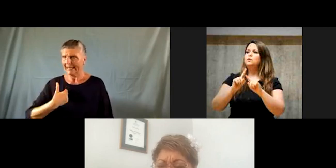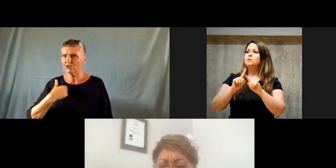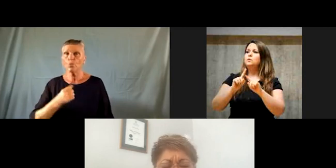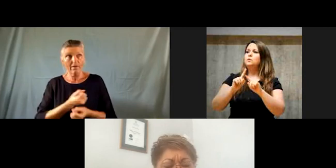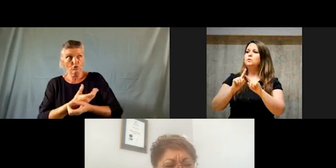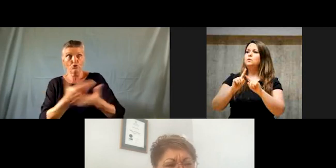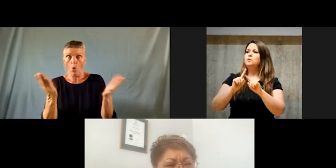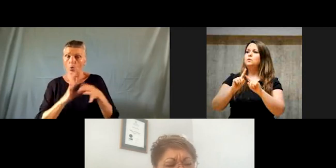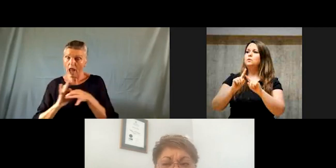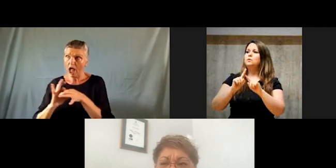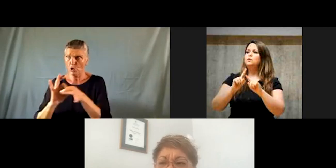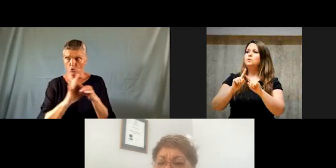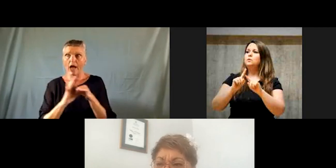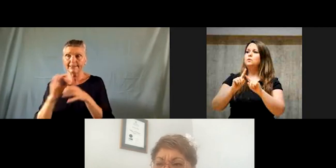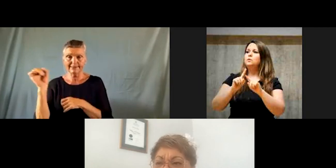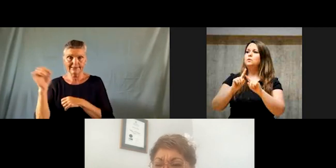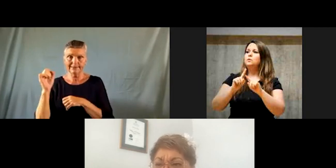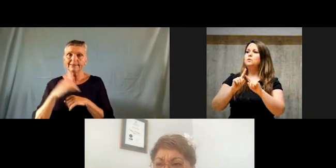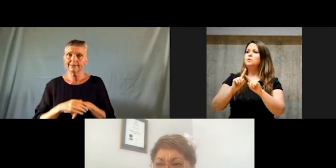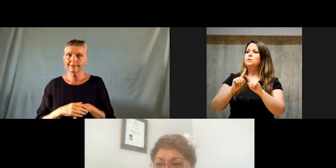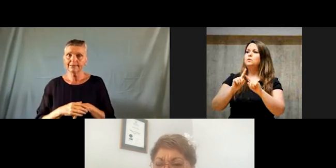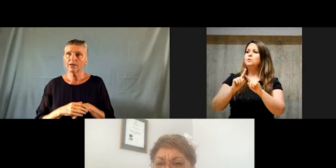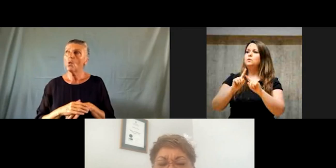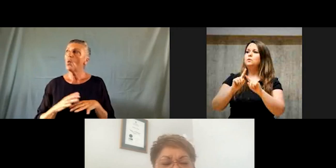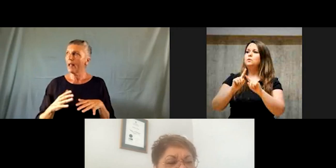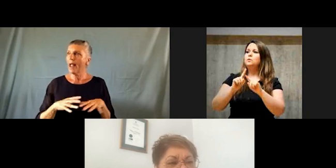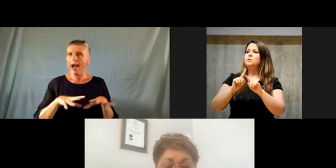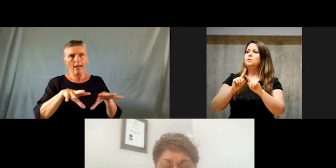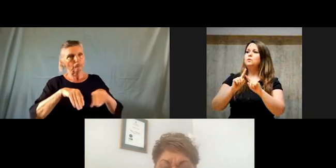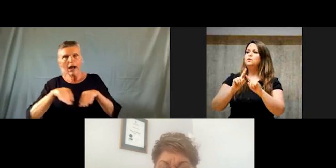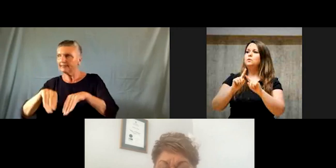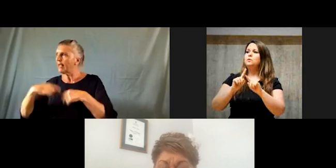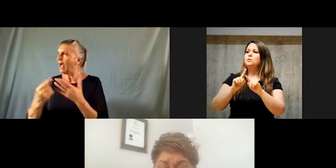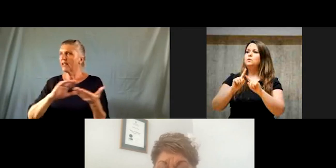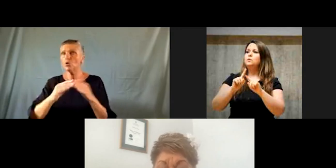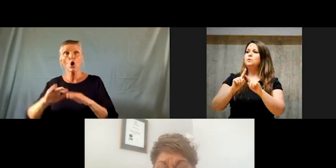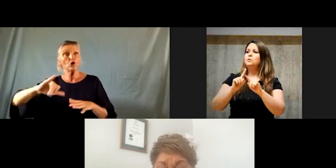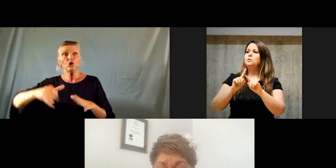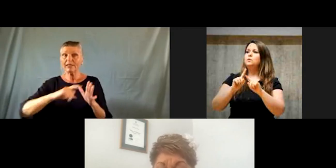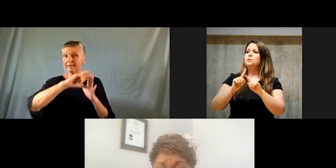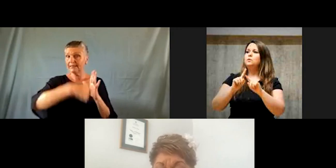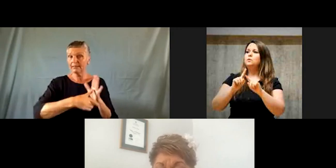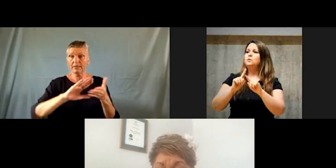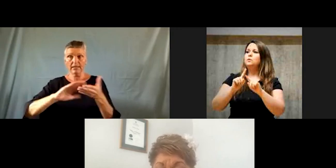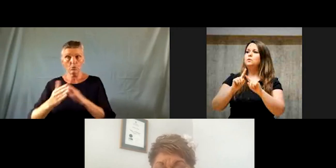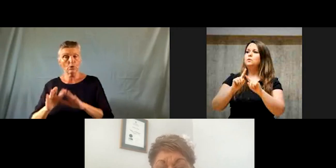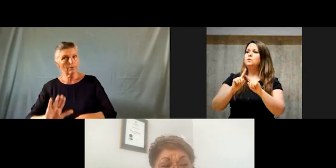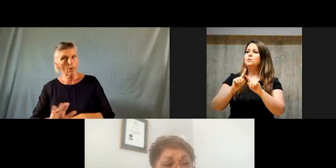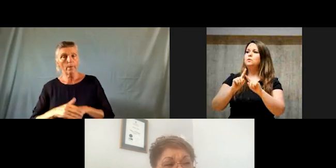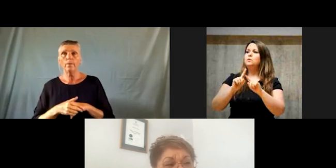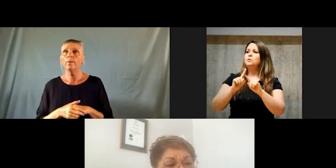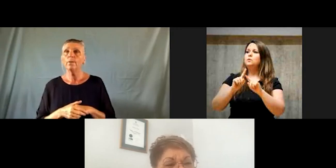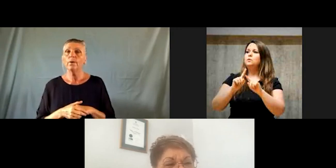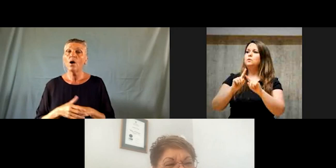demonstrated we are able to unite and embrace other communities, not just the disability community. And